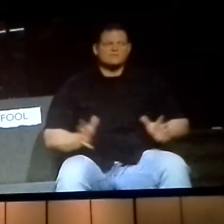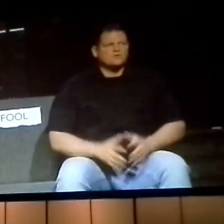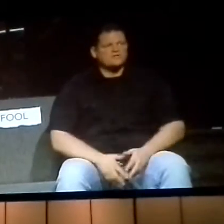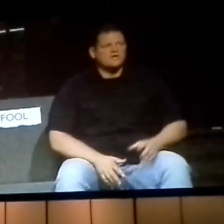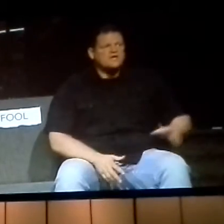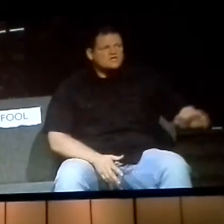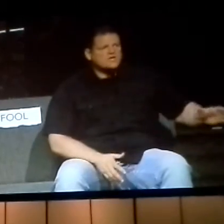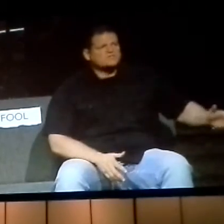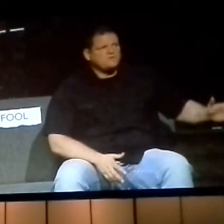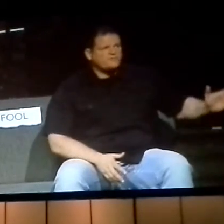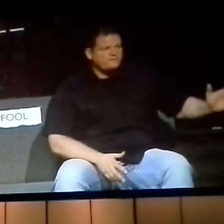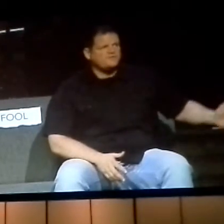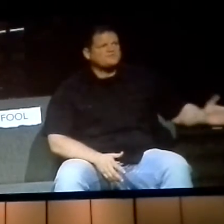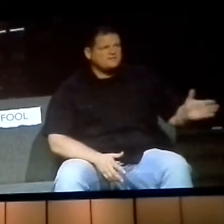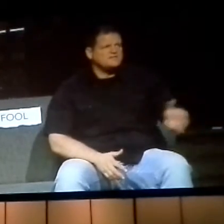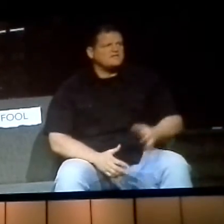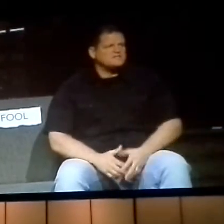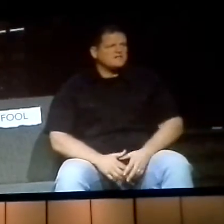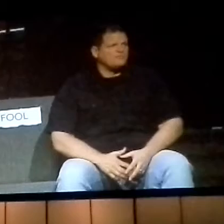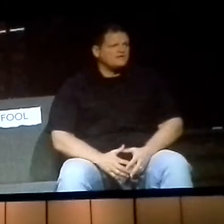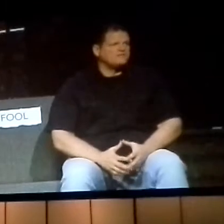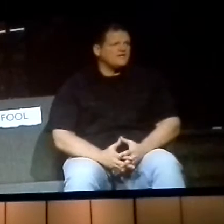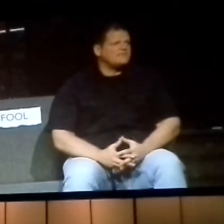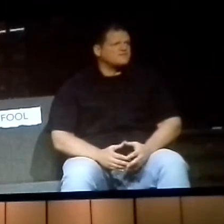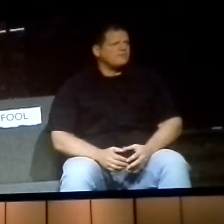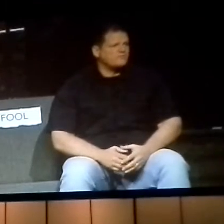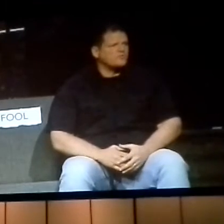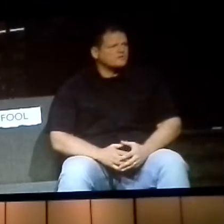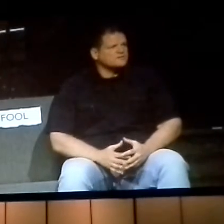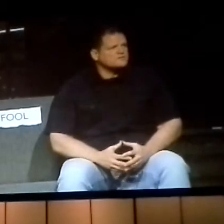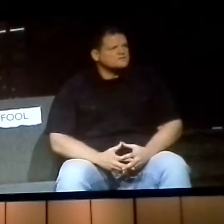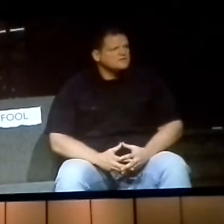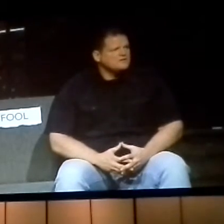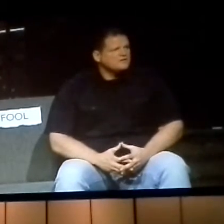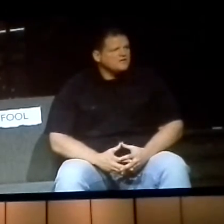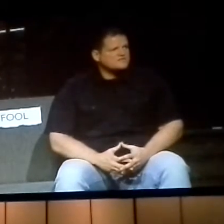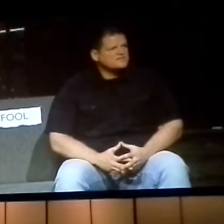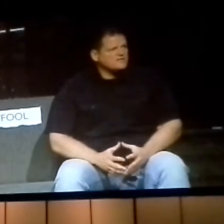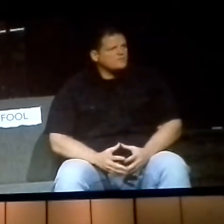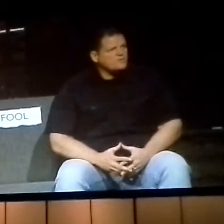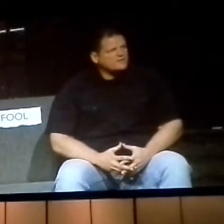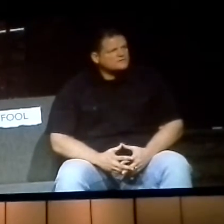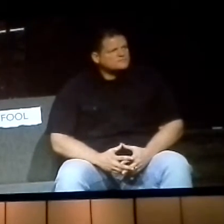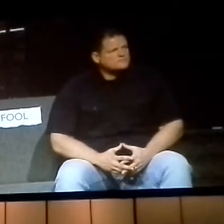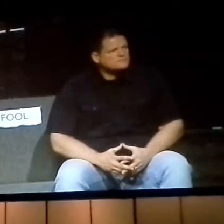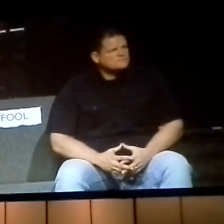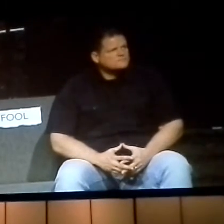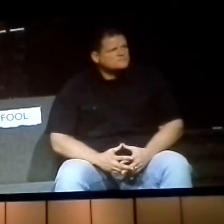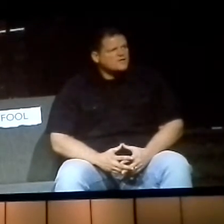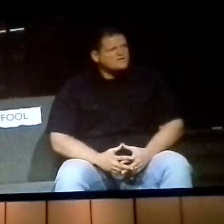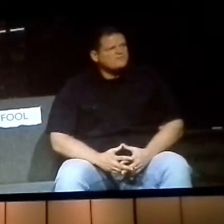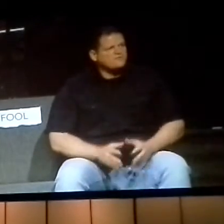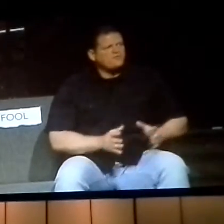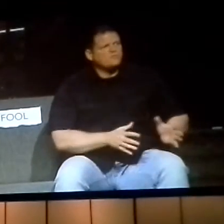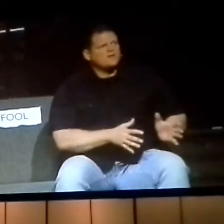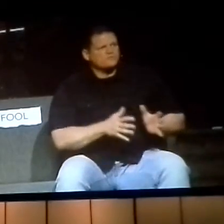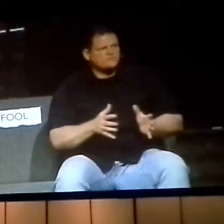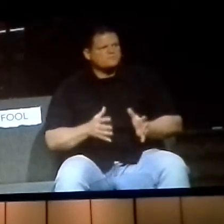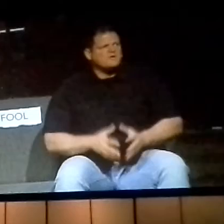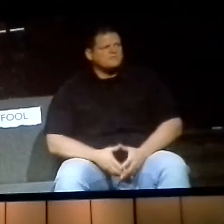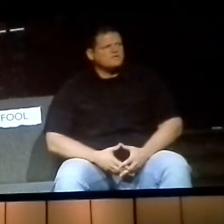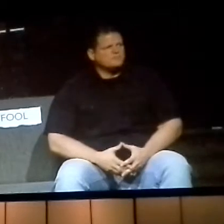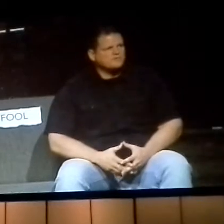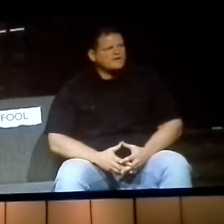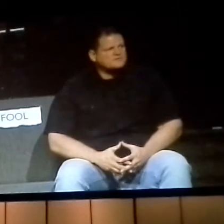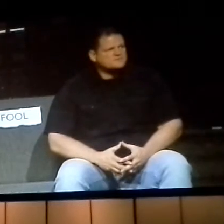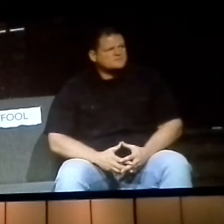19, that was really young. Trust me, from 15 to 19, I lived a lifetime of brokenness, sin and rebellion. Enough to fill me up with